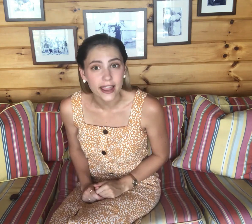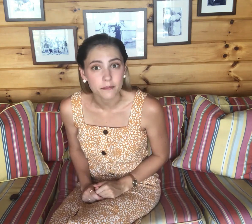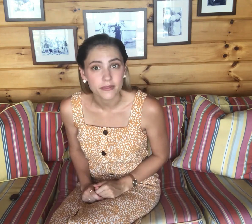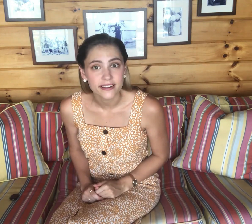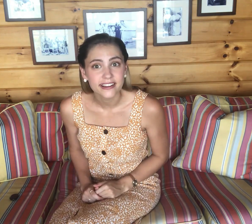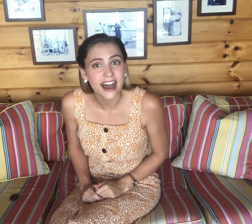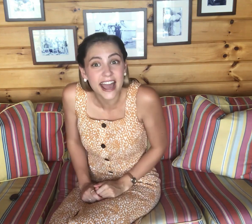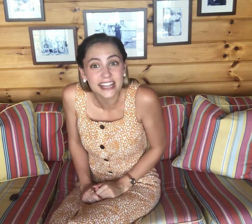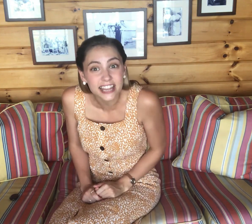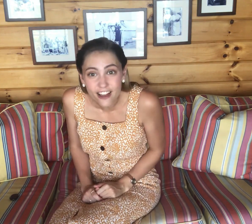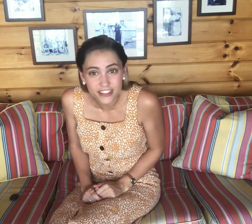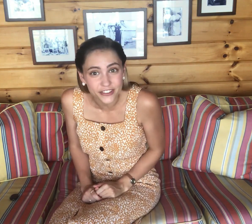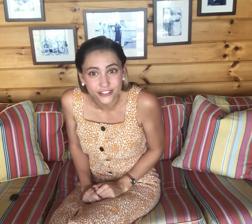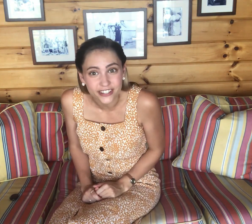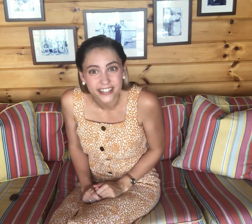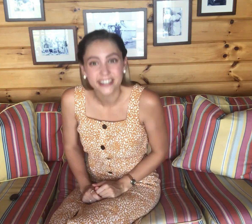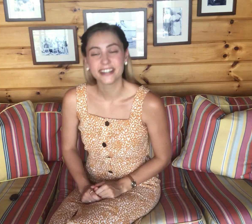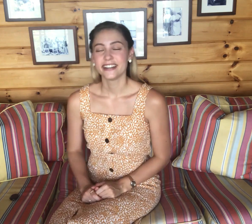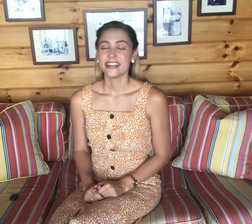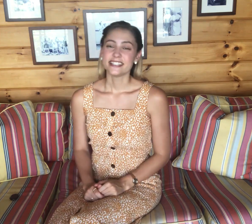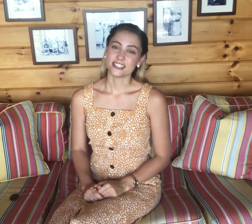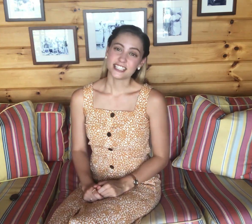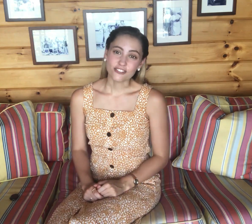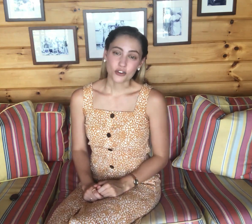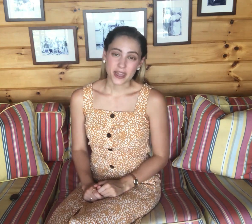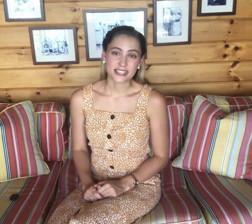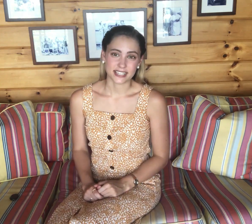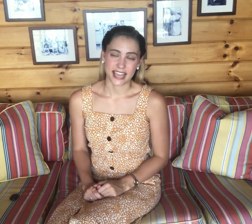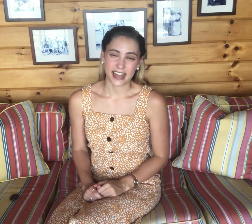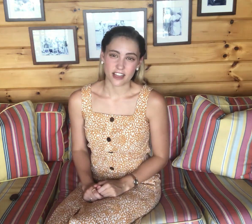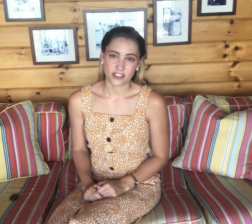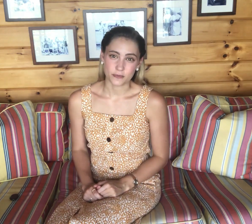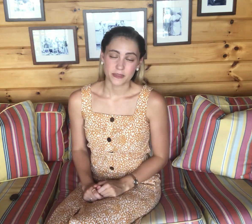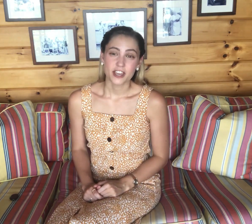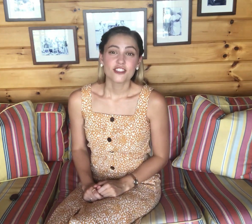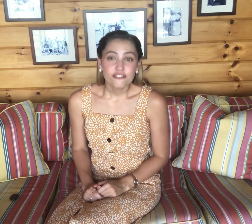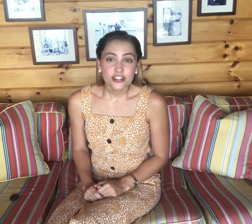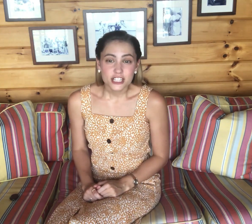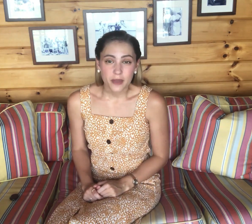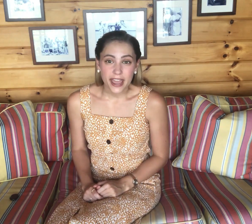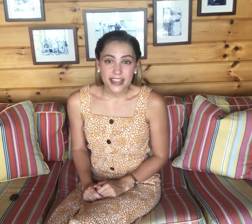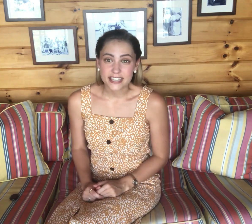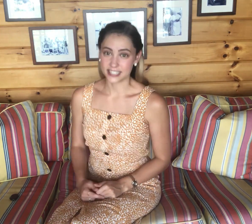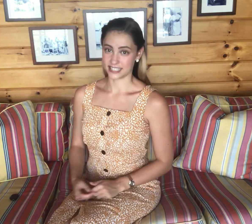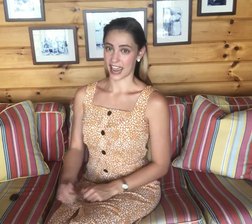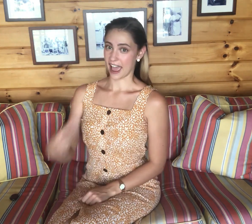Give yourself a pat on the back. A high five. A